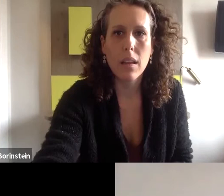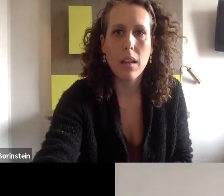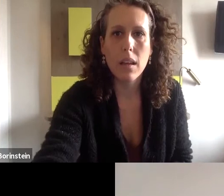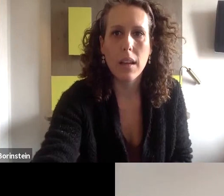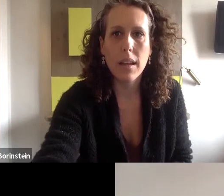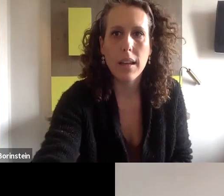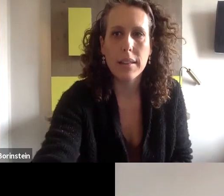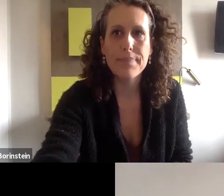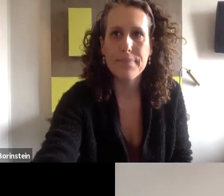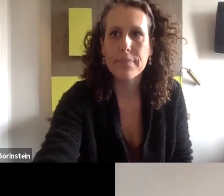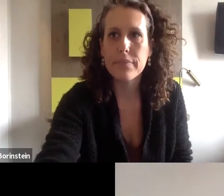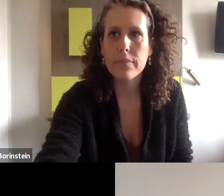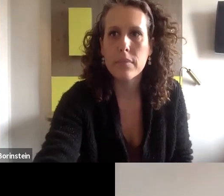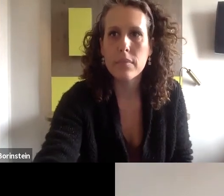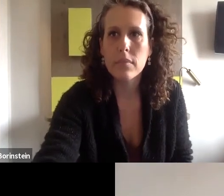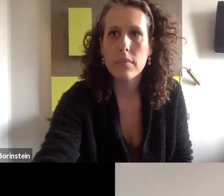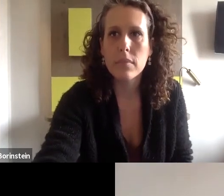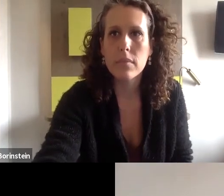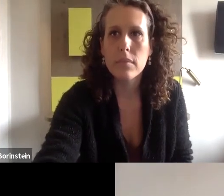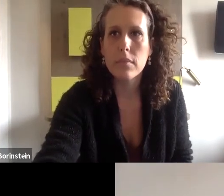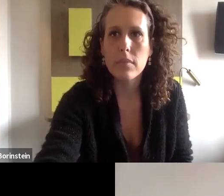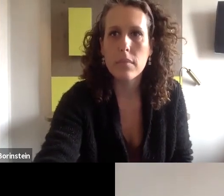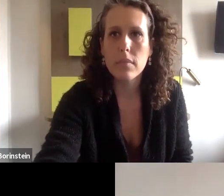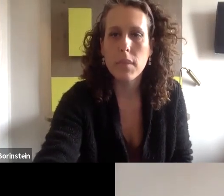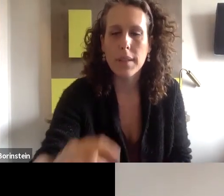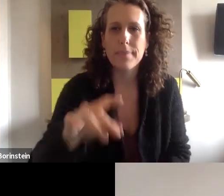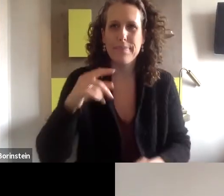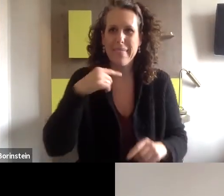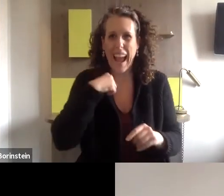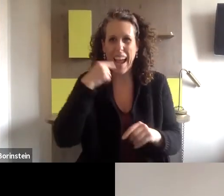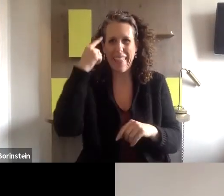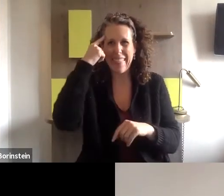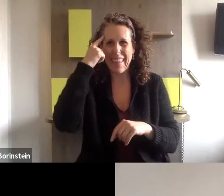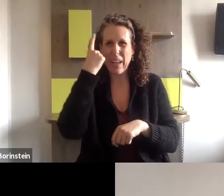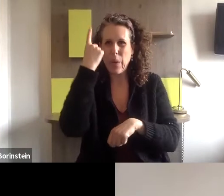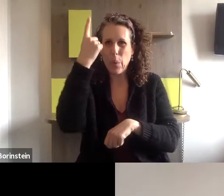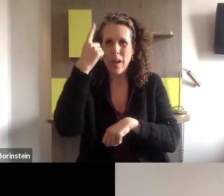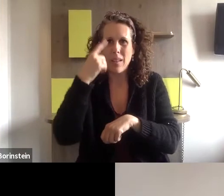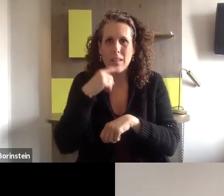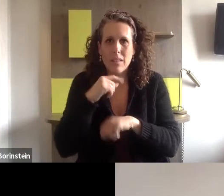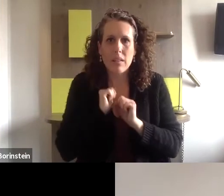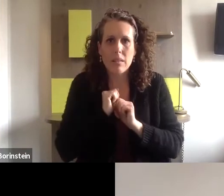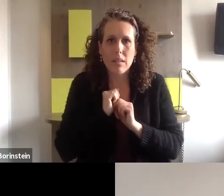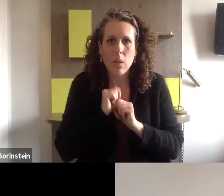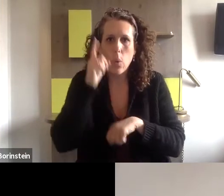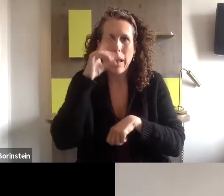missed, I think we missed maybe 1 minute of Okay, so something happened there.